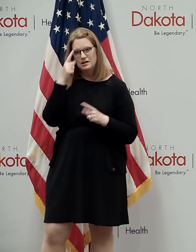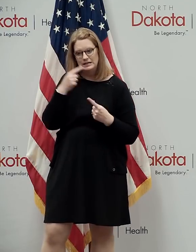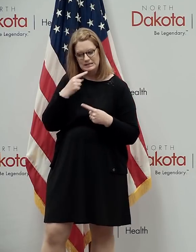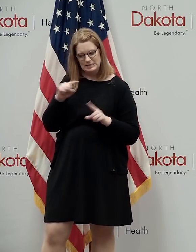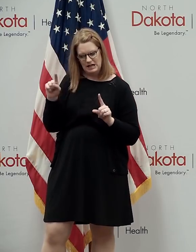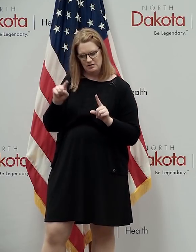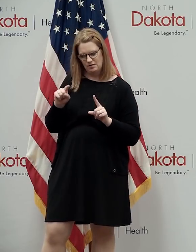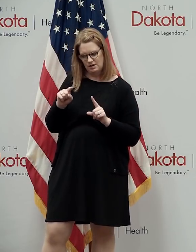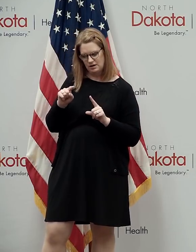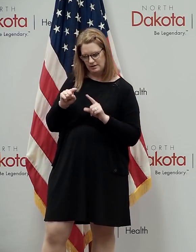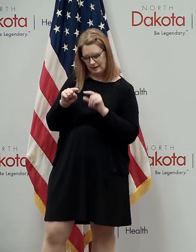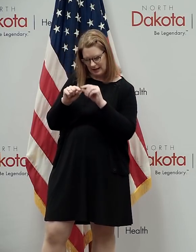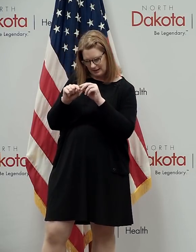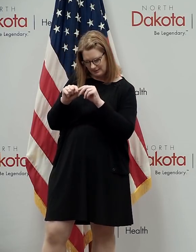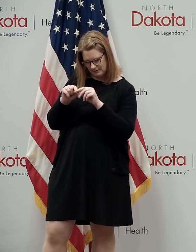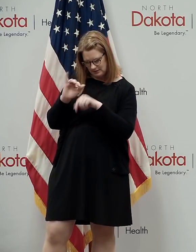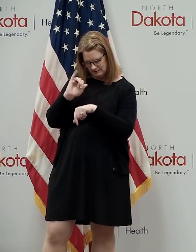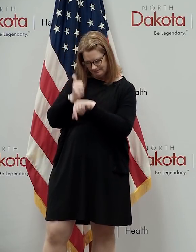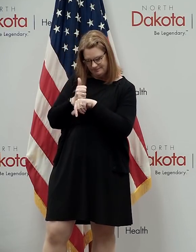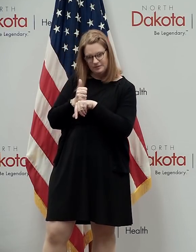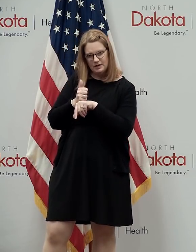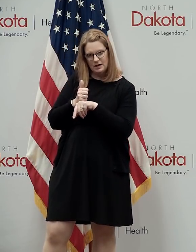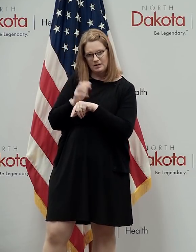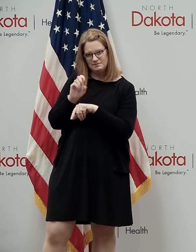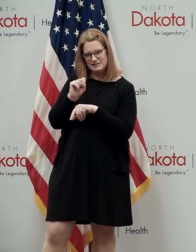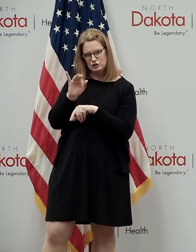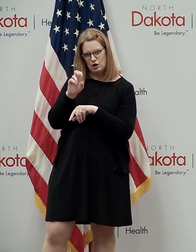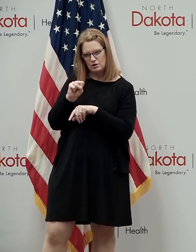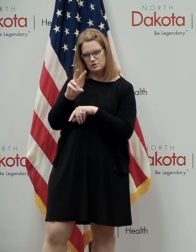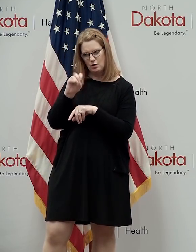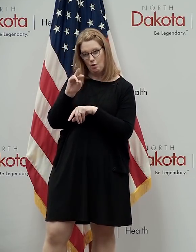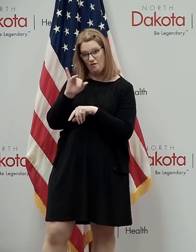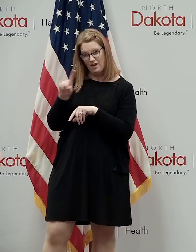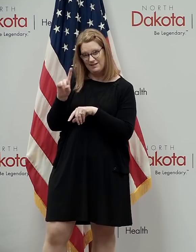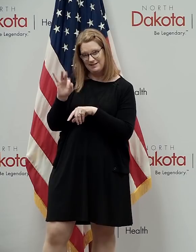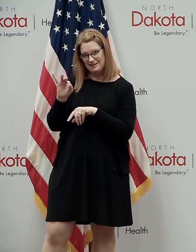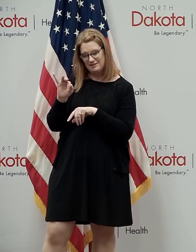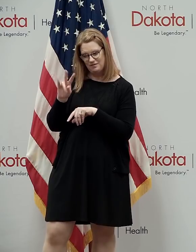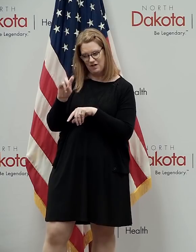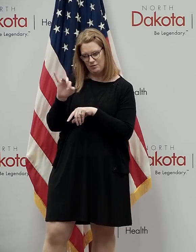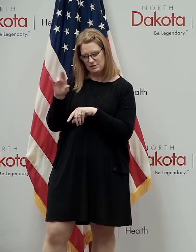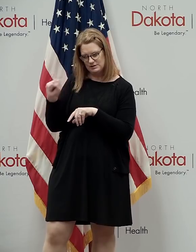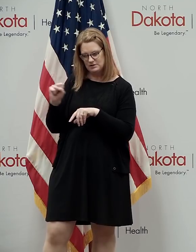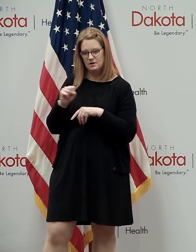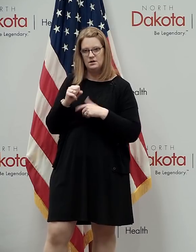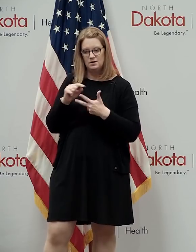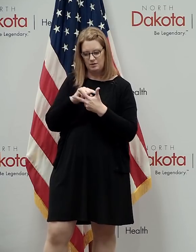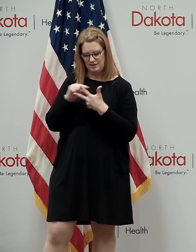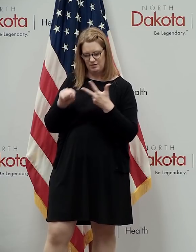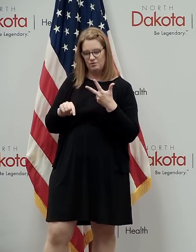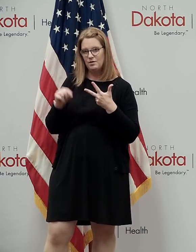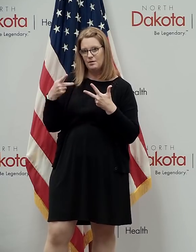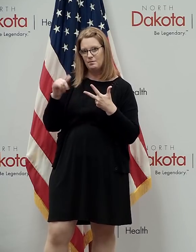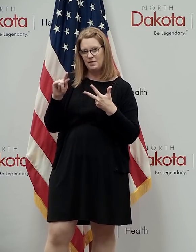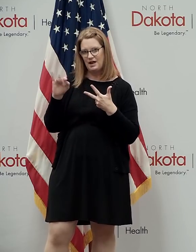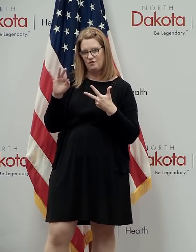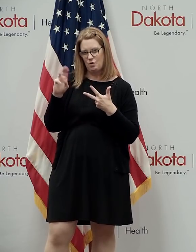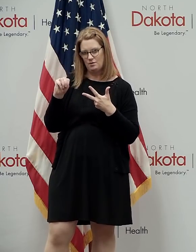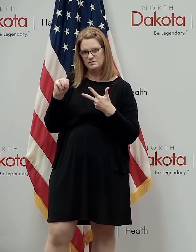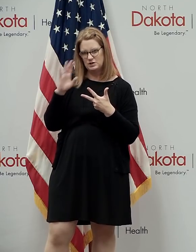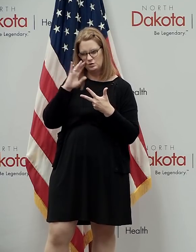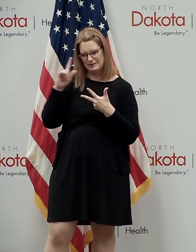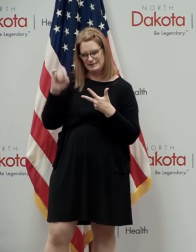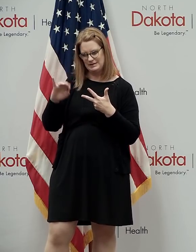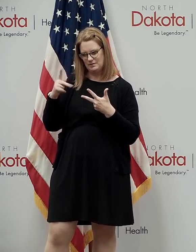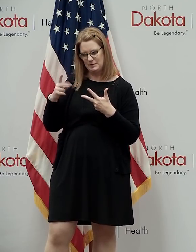successfully sequenced the virus, the SARS-CoV-2 virus. We actually have 3 different platforms that we test for PCR, and